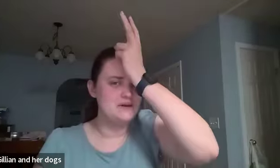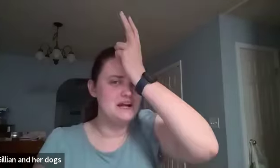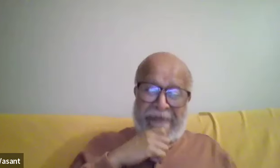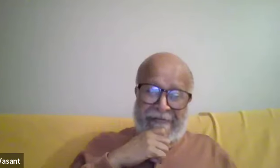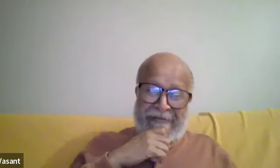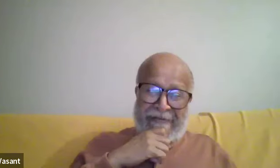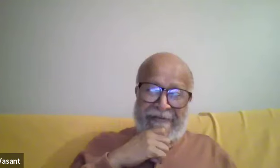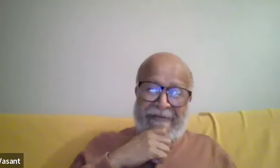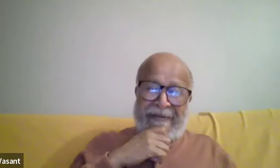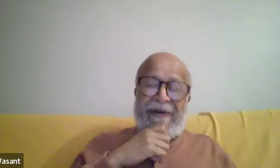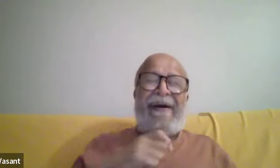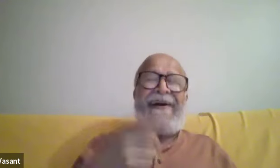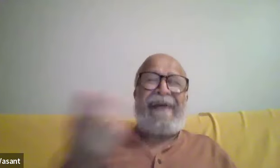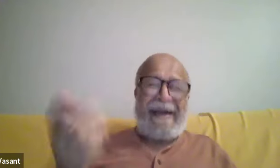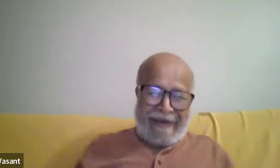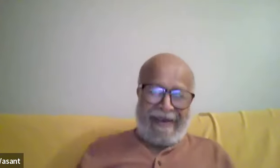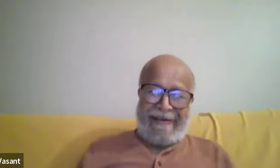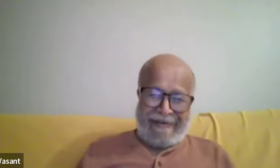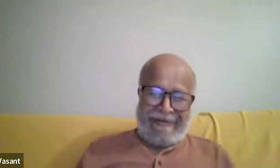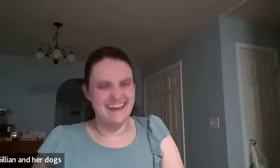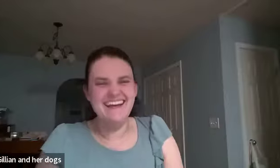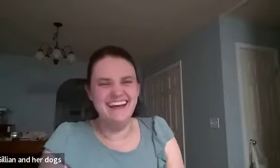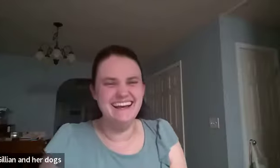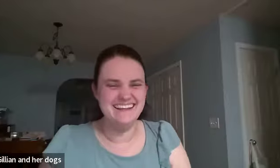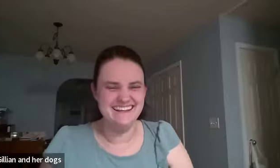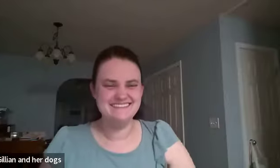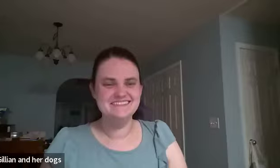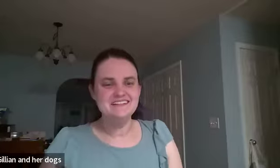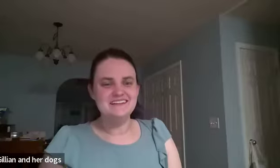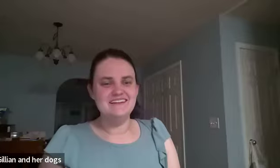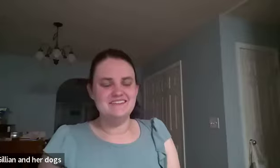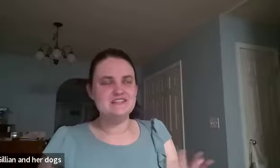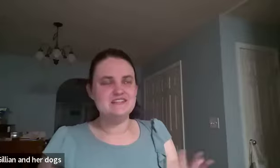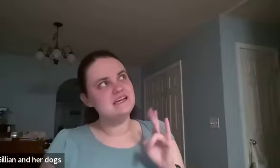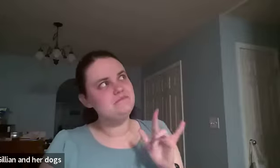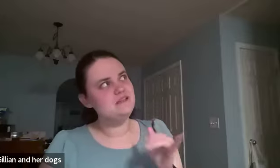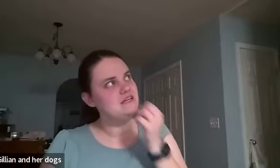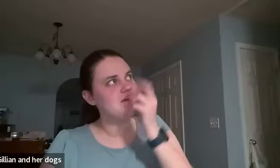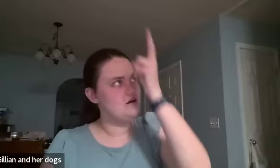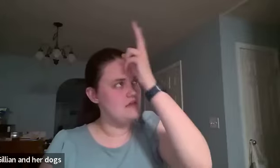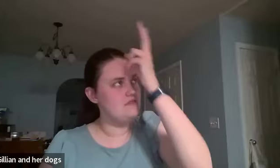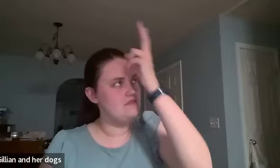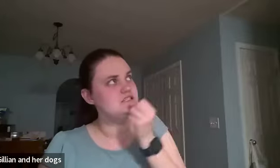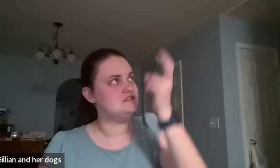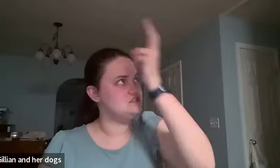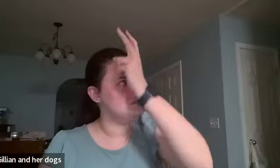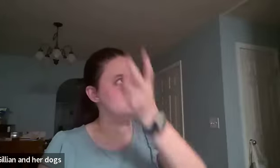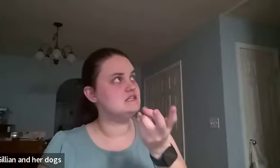come Oh, in for the horns. Yeah. So that's why it's like, okay, okay. yeah. Beard, okay. That's why I was like, Billy Goat. I think you can still just do this and